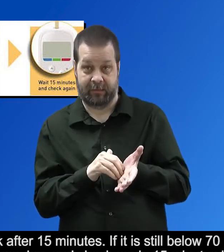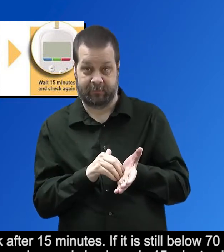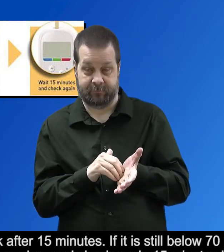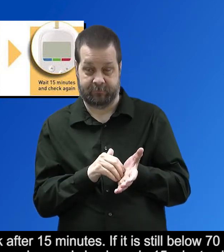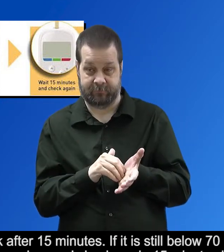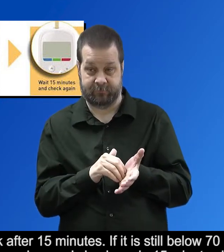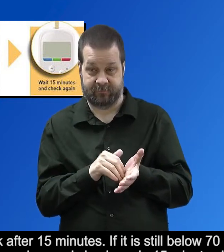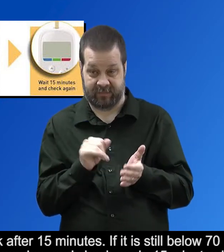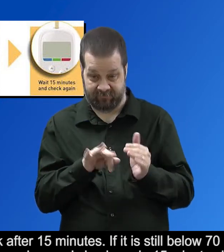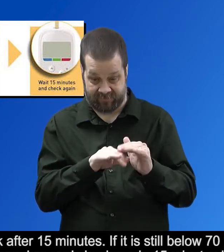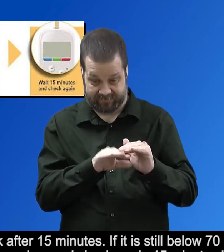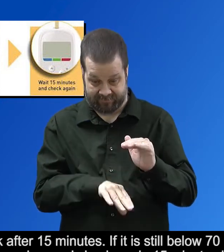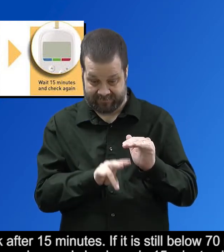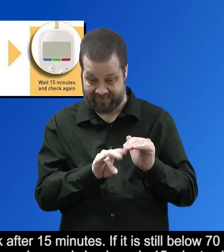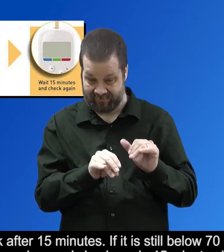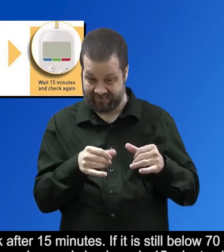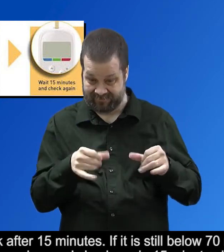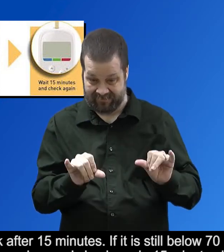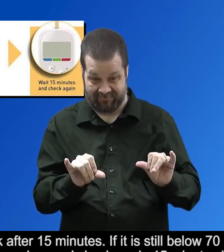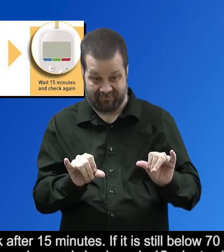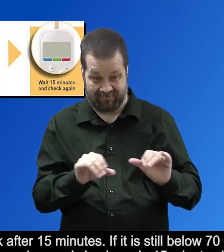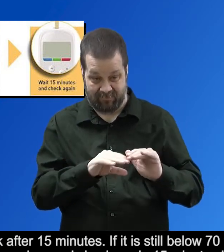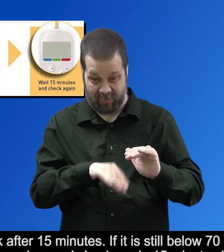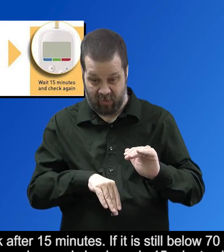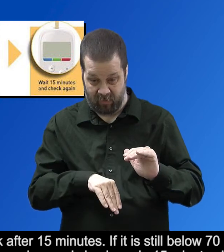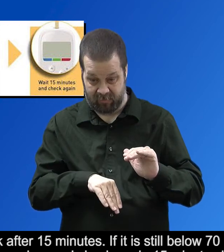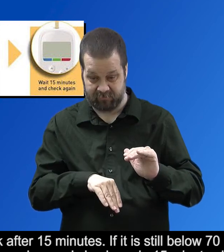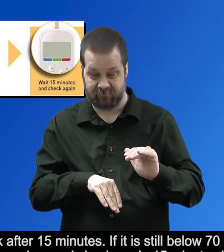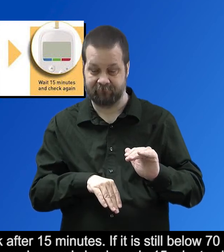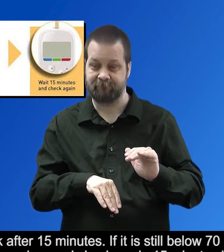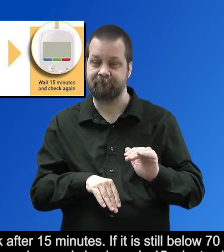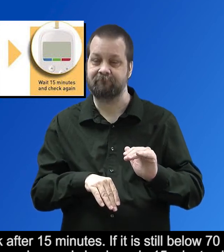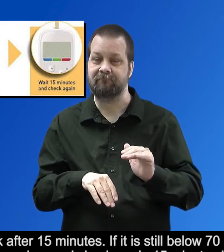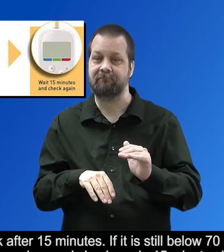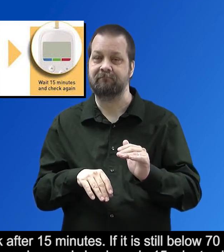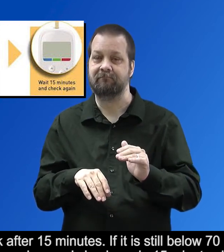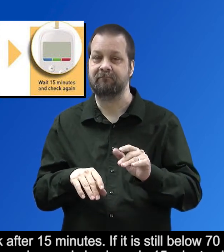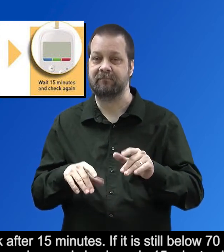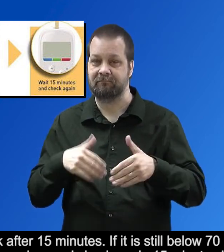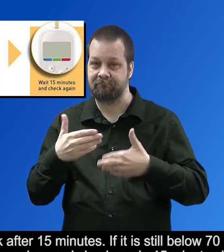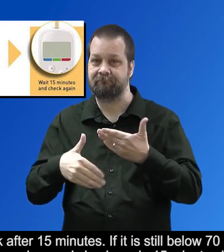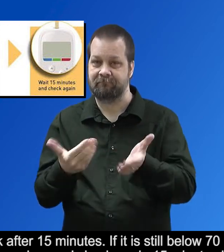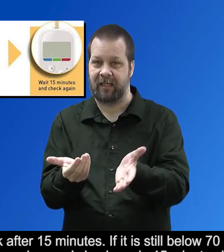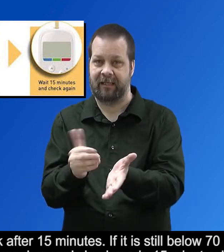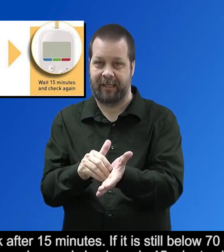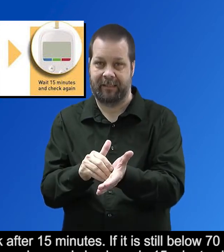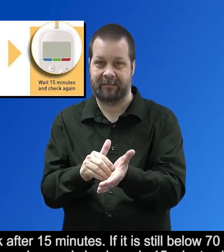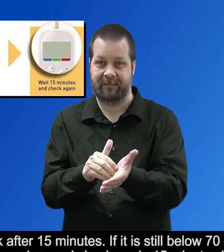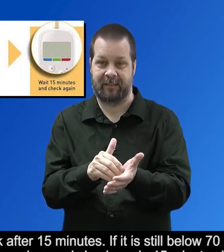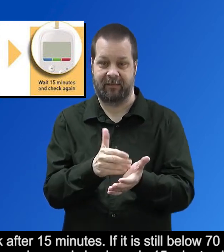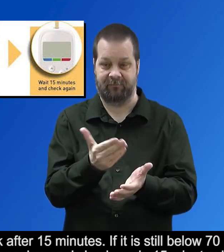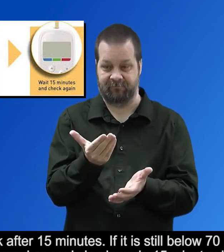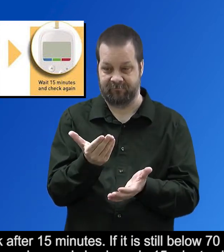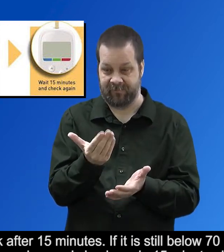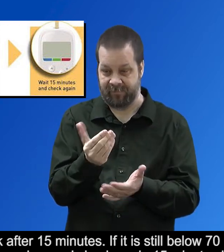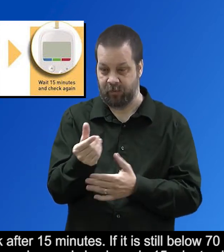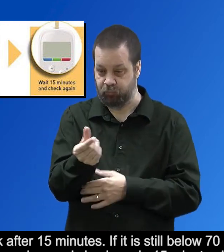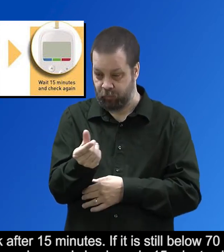If it is still below 70 milligrams per deciliter, have another 15 gram serving and